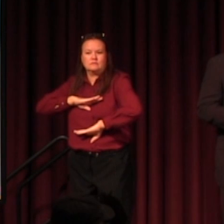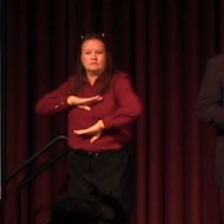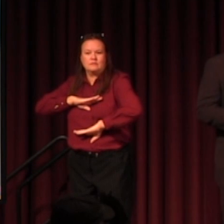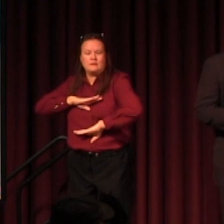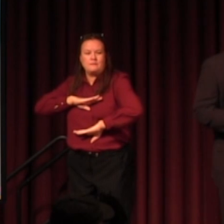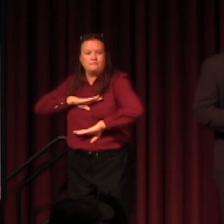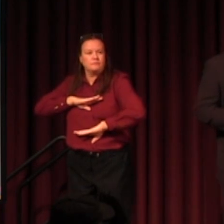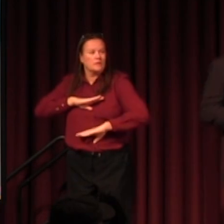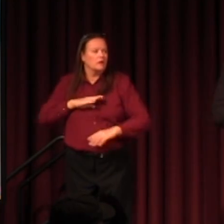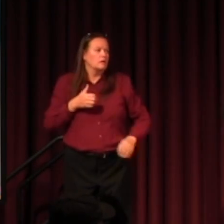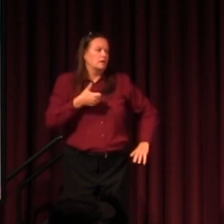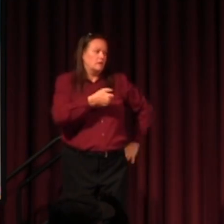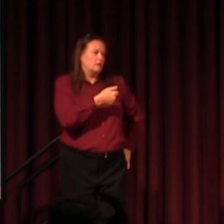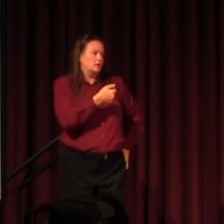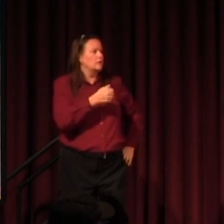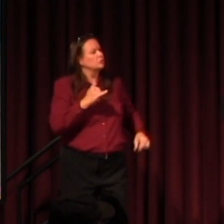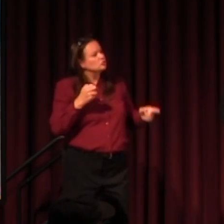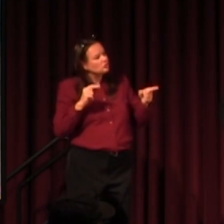I don't know, John.